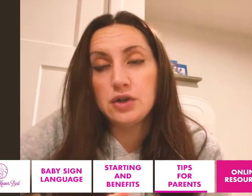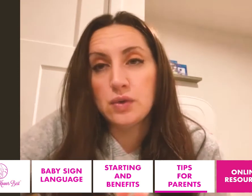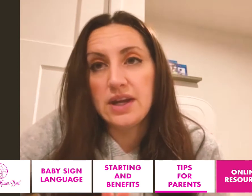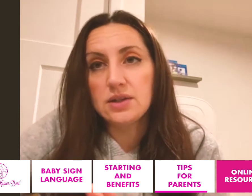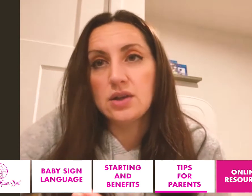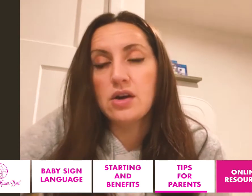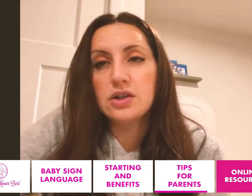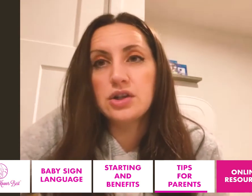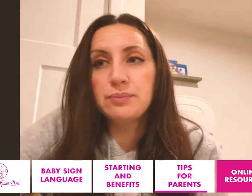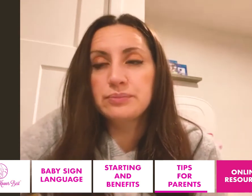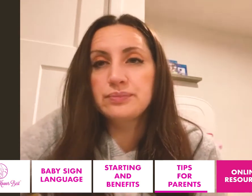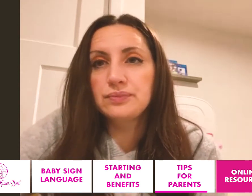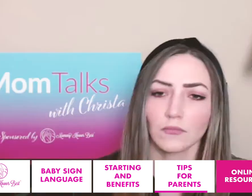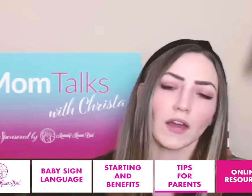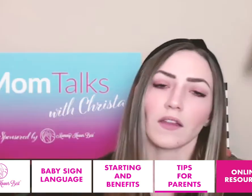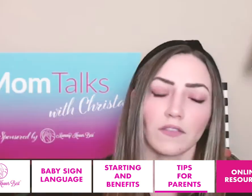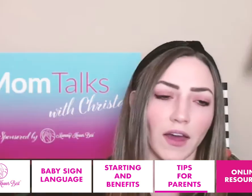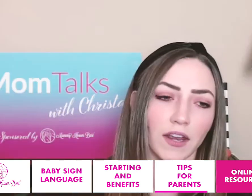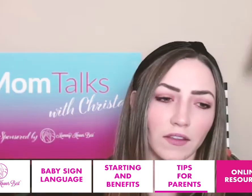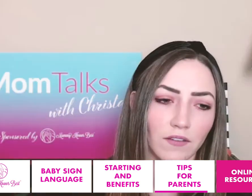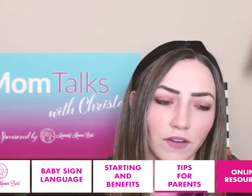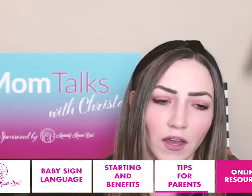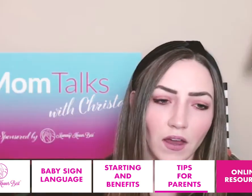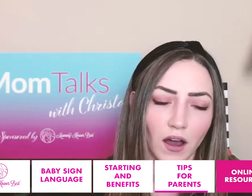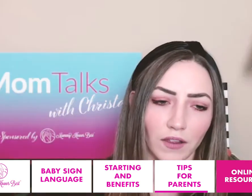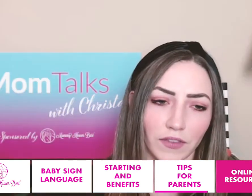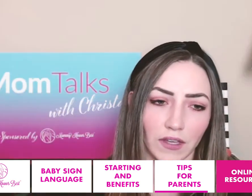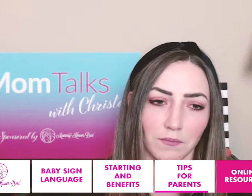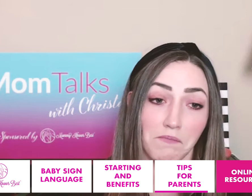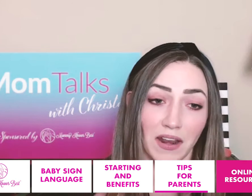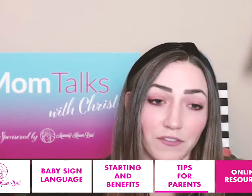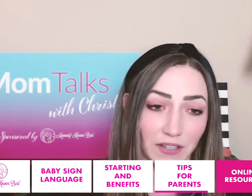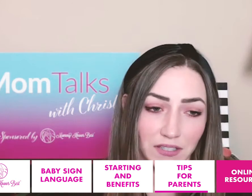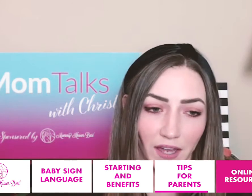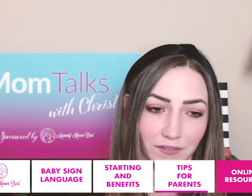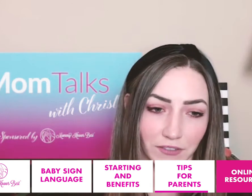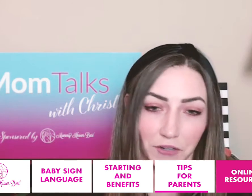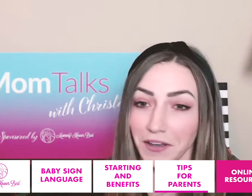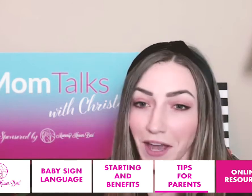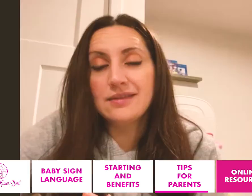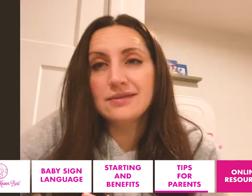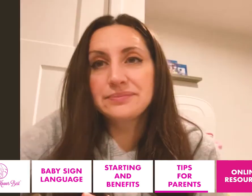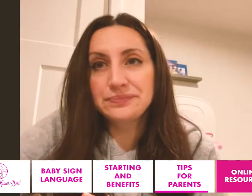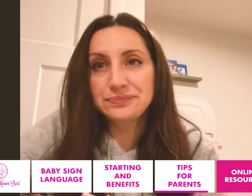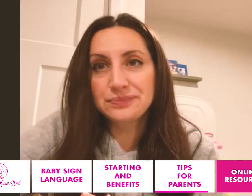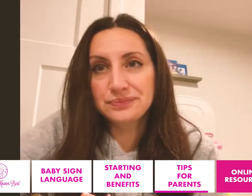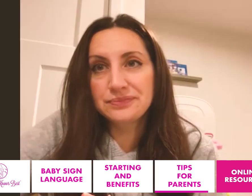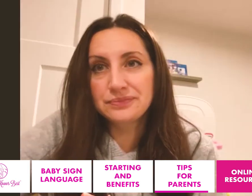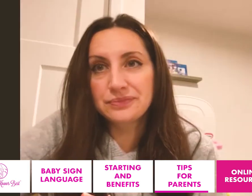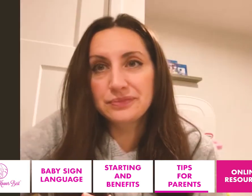get discouraged. Mm-hmm. I love that. And I love all of the benefits that can come from it. I think that's awesome, because